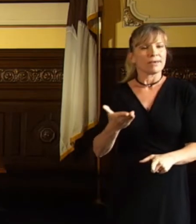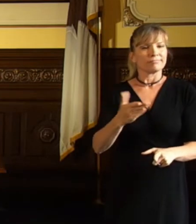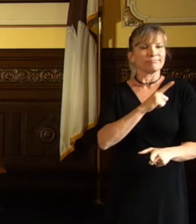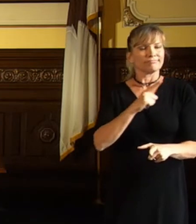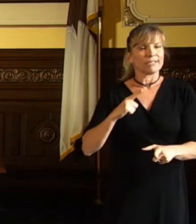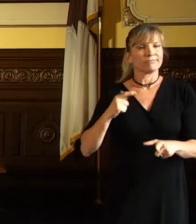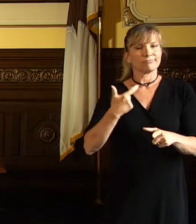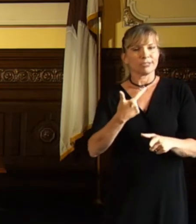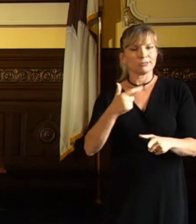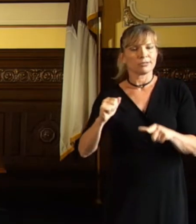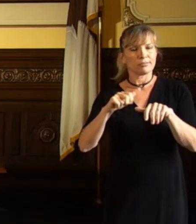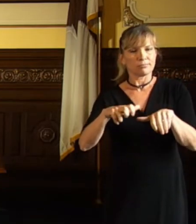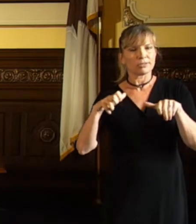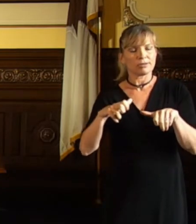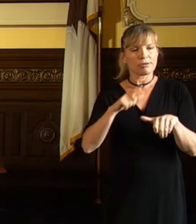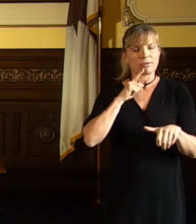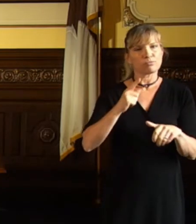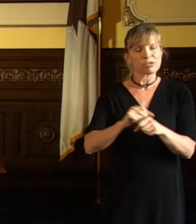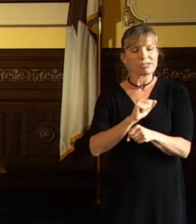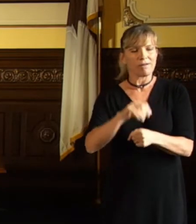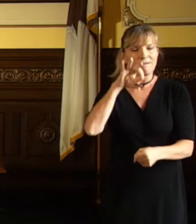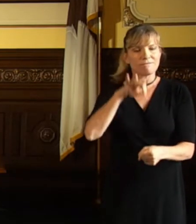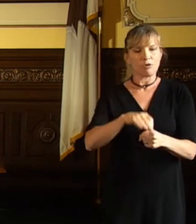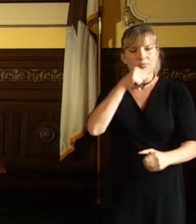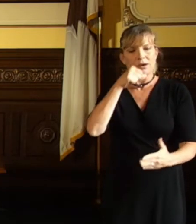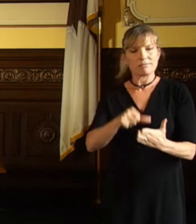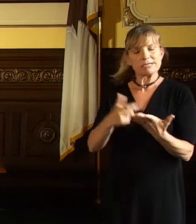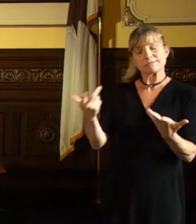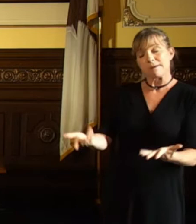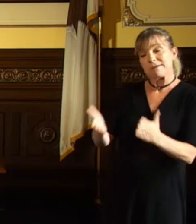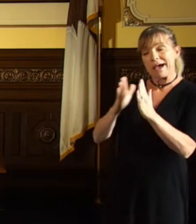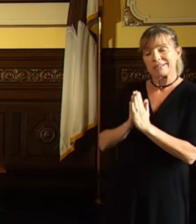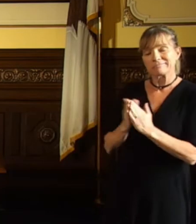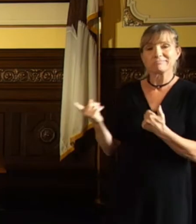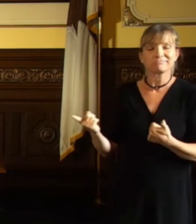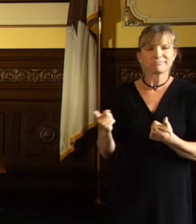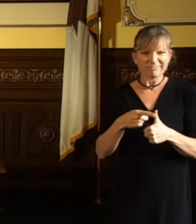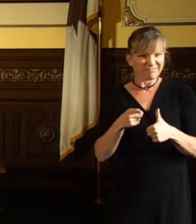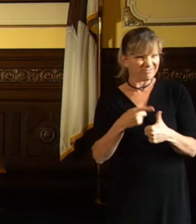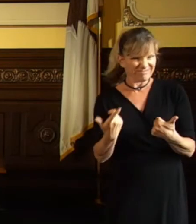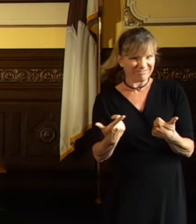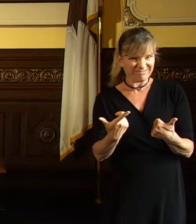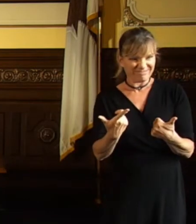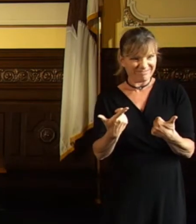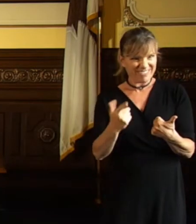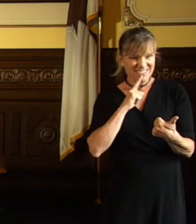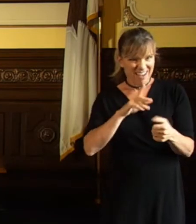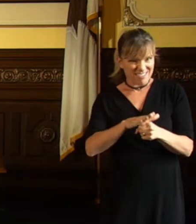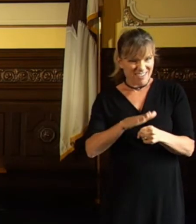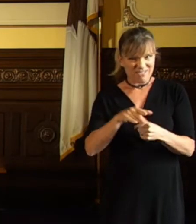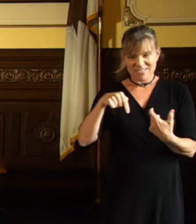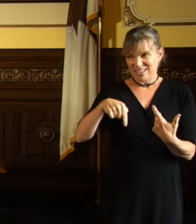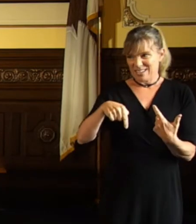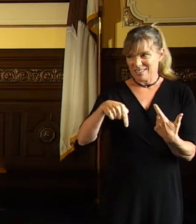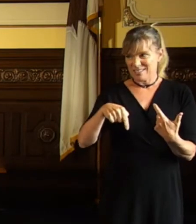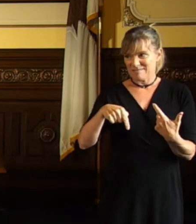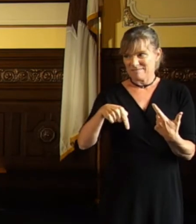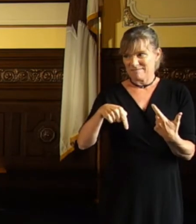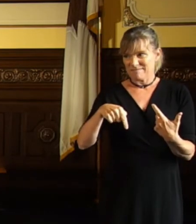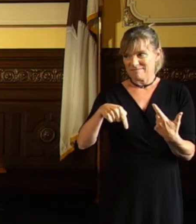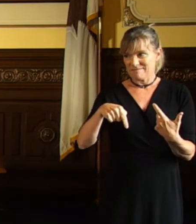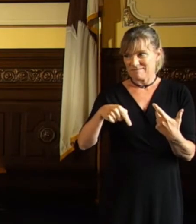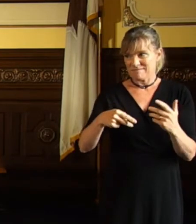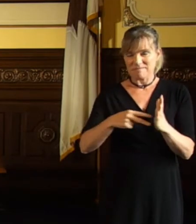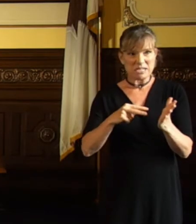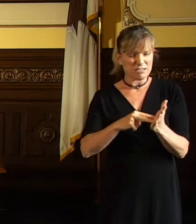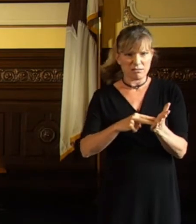working on is this vote by mail. So several questions there. I'll try to group them together. For one, does it go far enough? This would merely